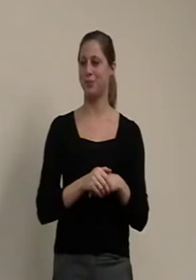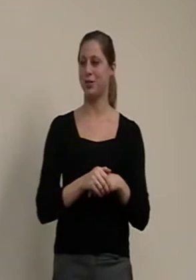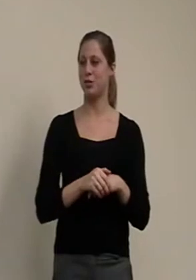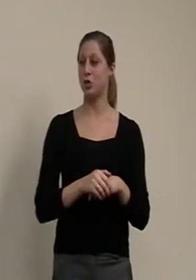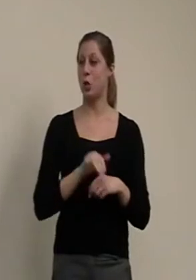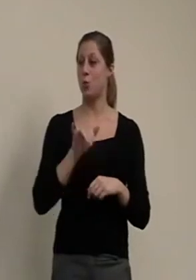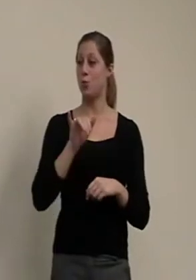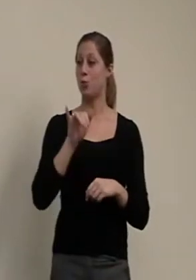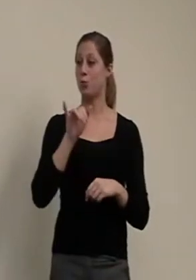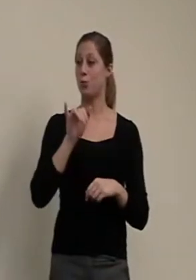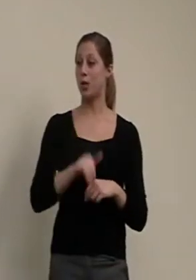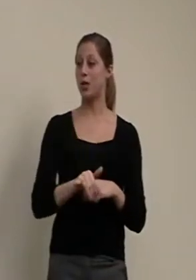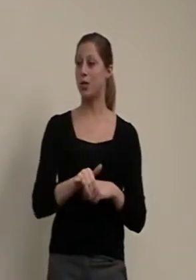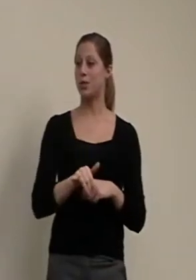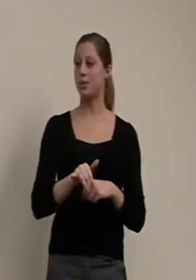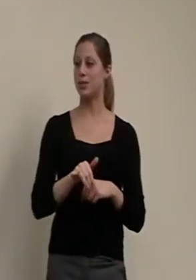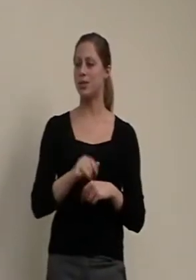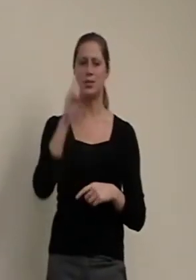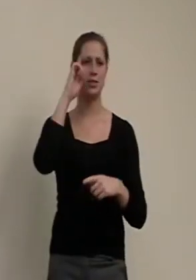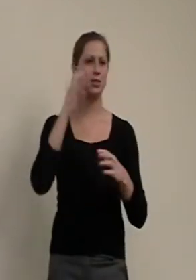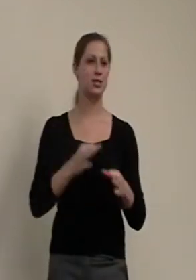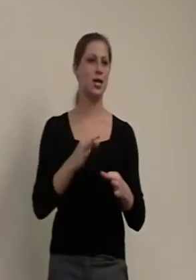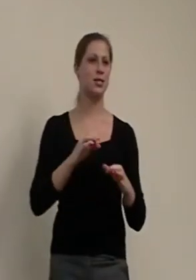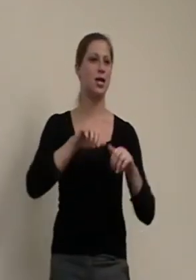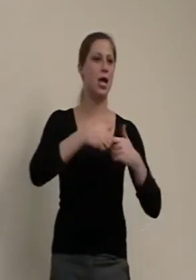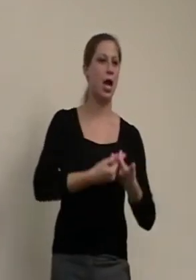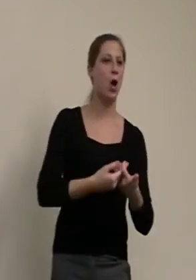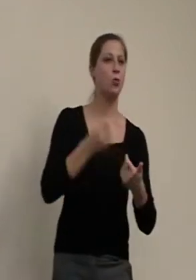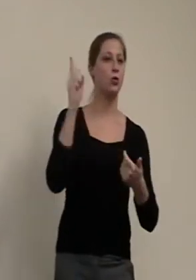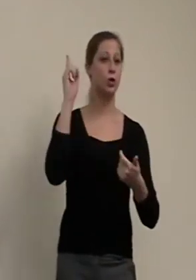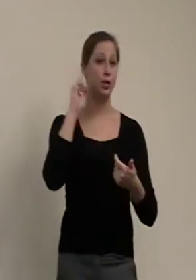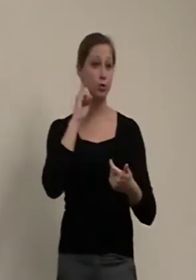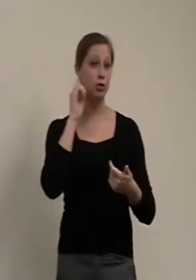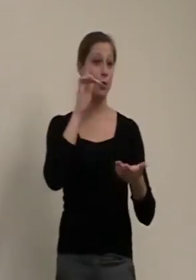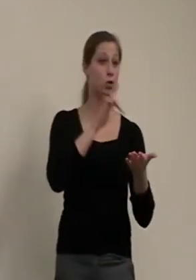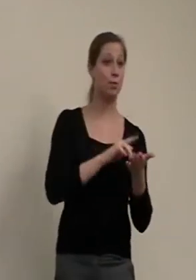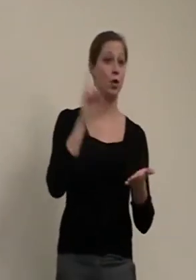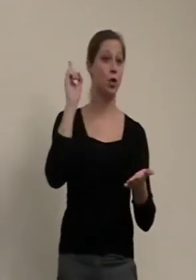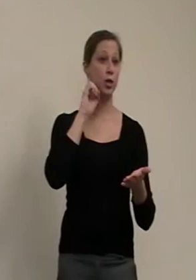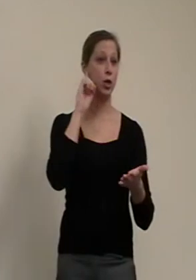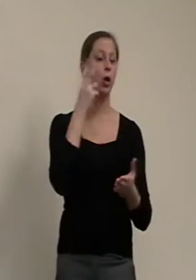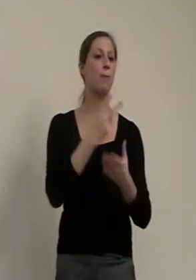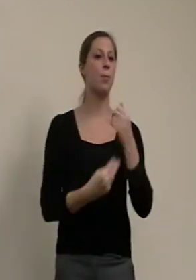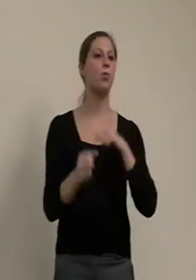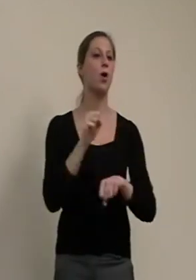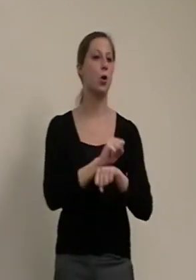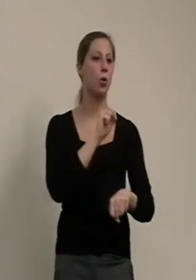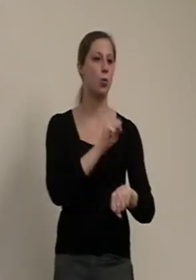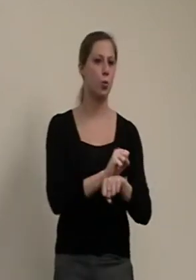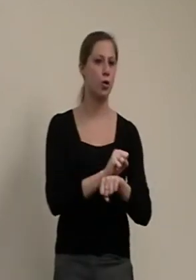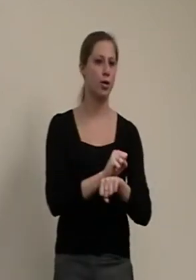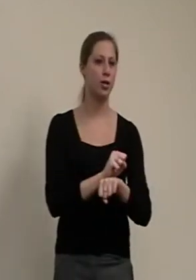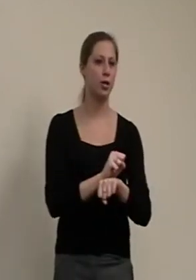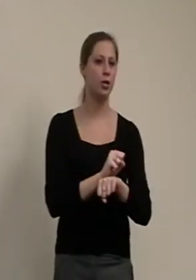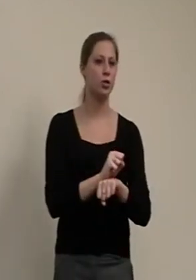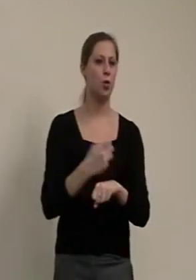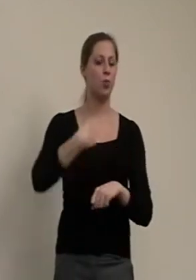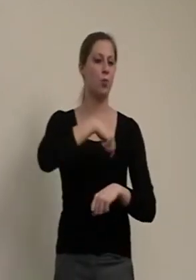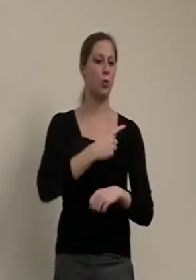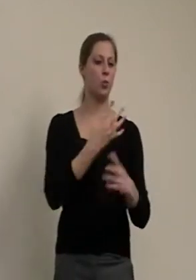eardrum and your middle ear system are working. So Okay. what we like to see is a peak somewhere near this line on the graph,